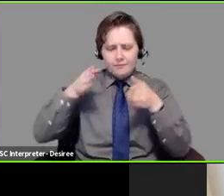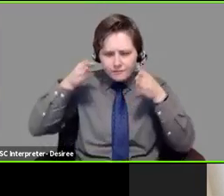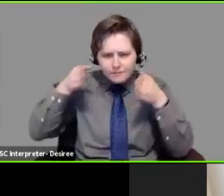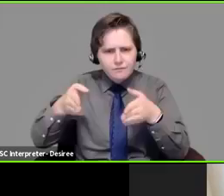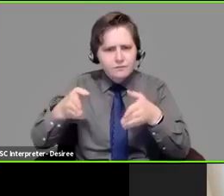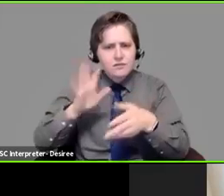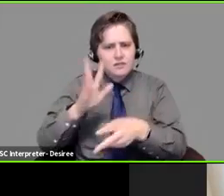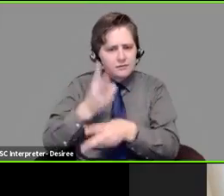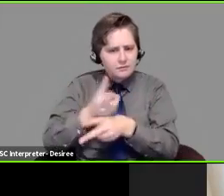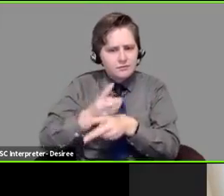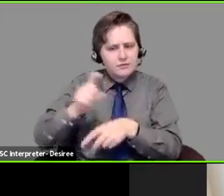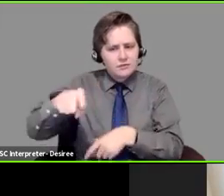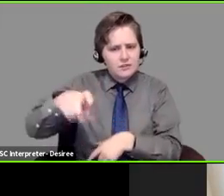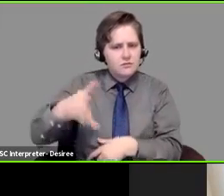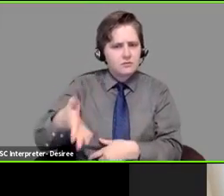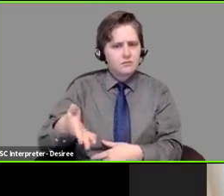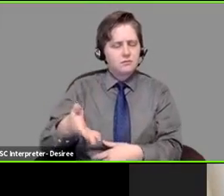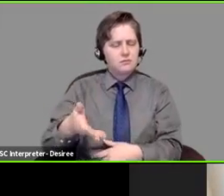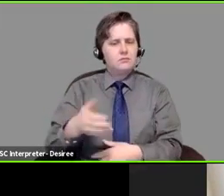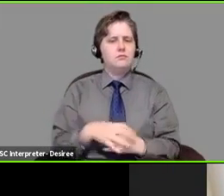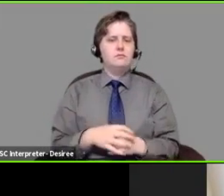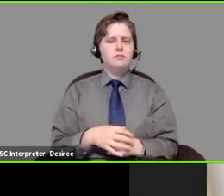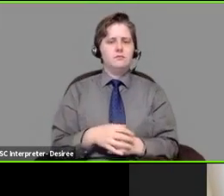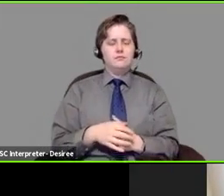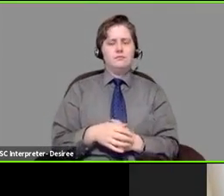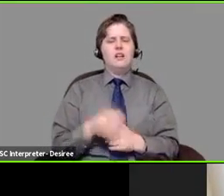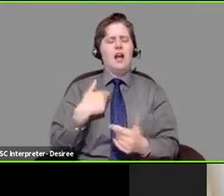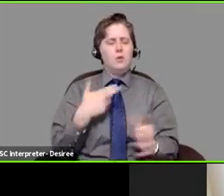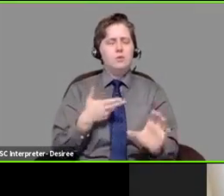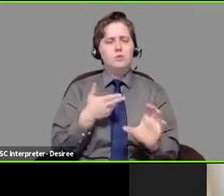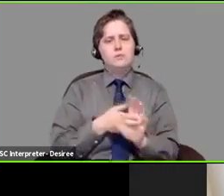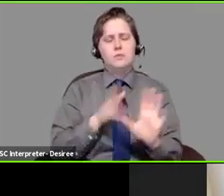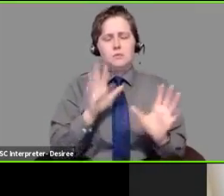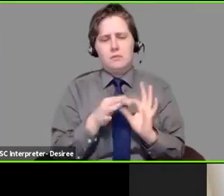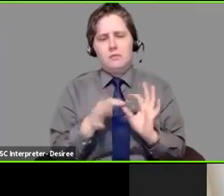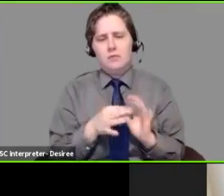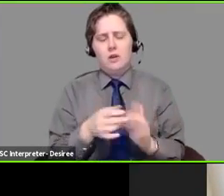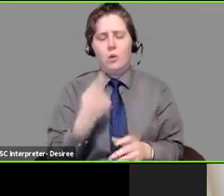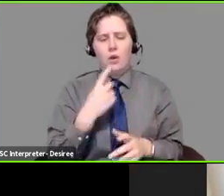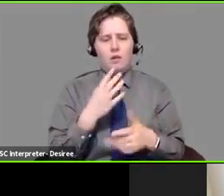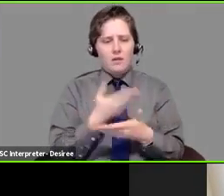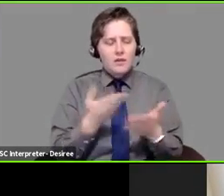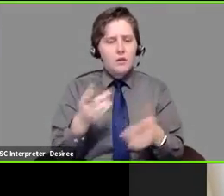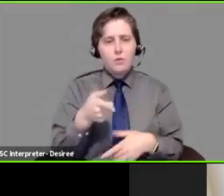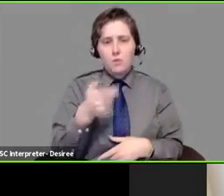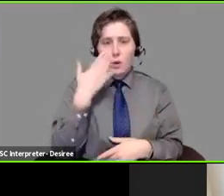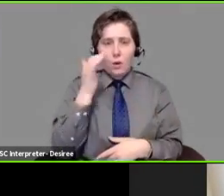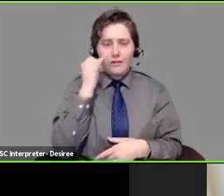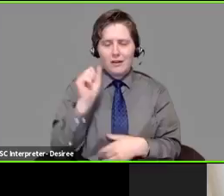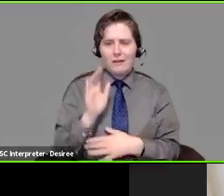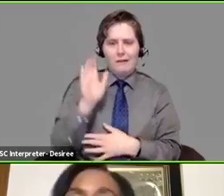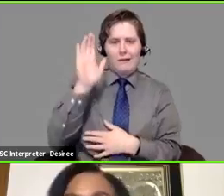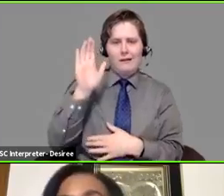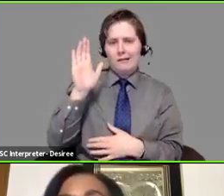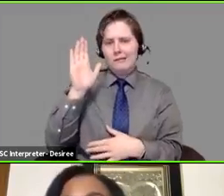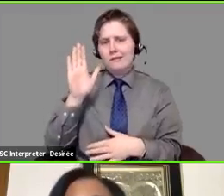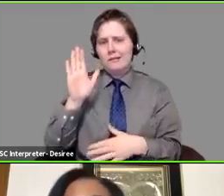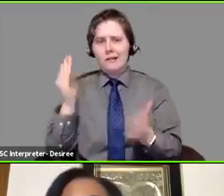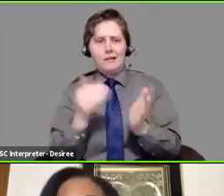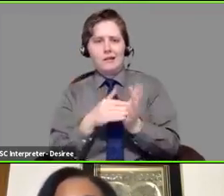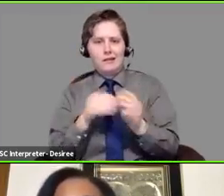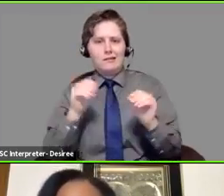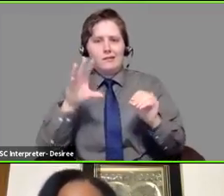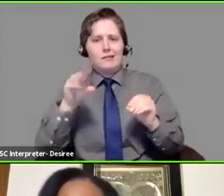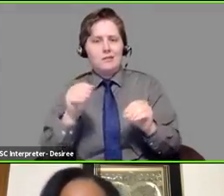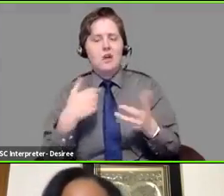people as well. So I just wanted to jump in, and it's one of those formats where you don't know if you can raise your hand or pop back up on the camera.